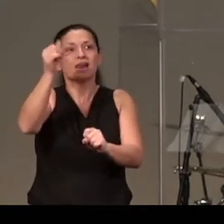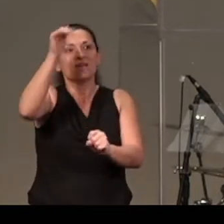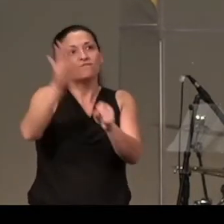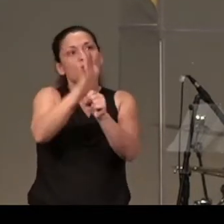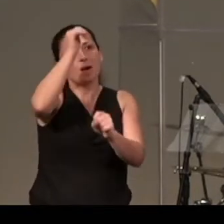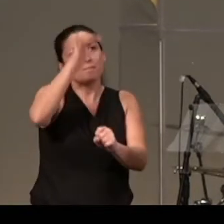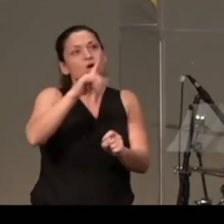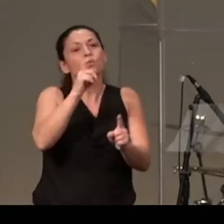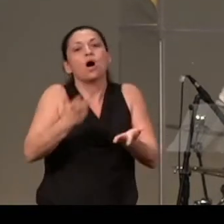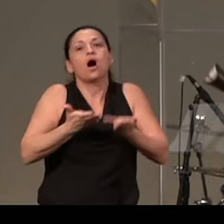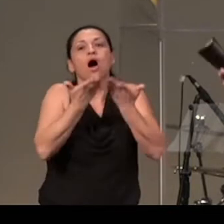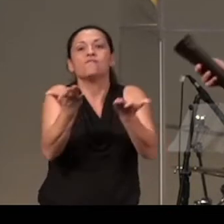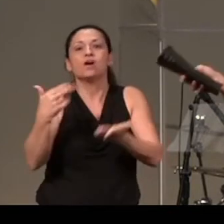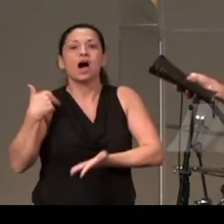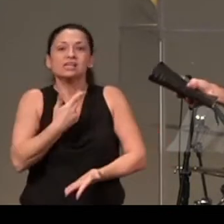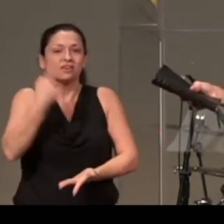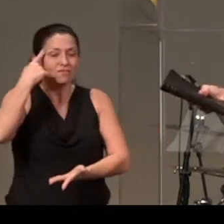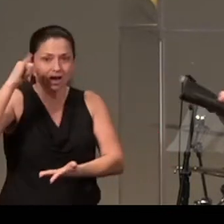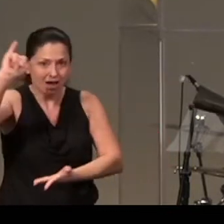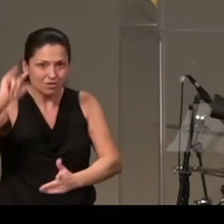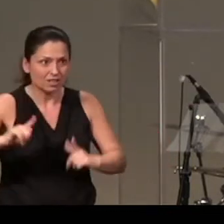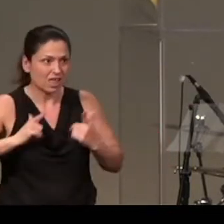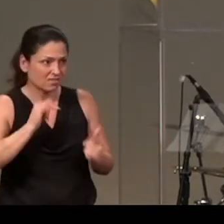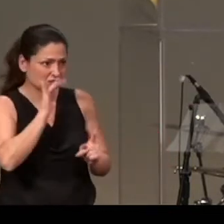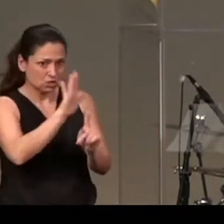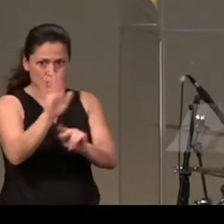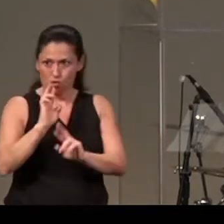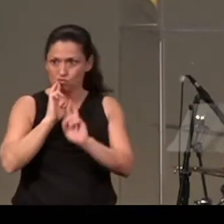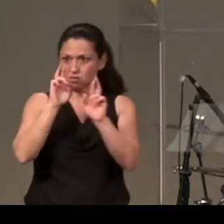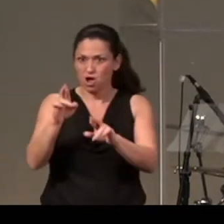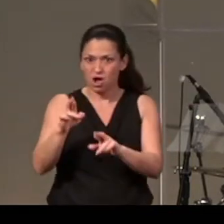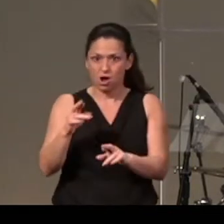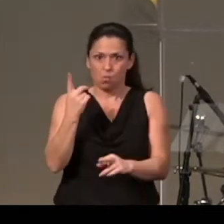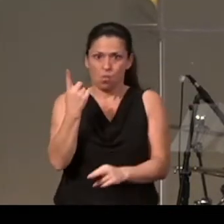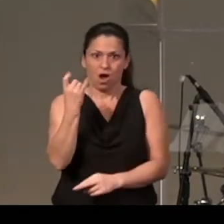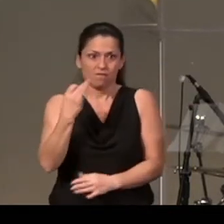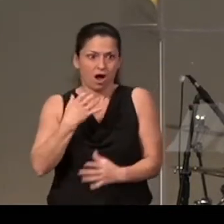eternal life. Is your response one of hunger or hostility?